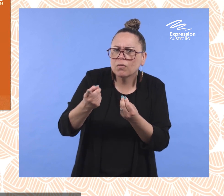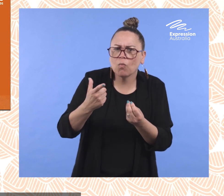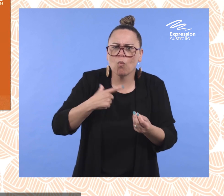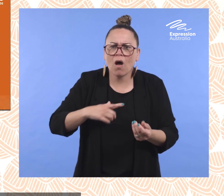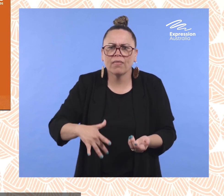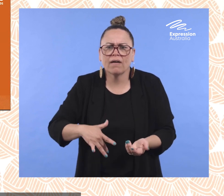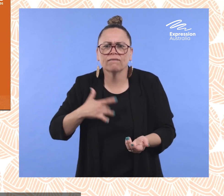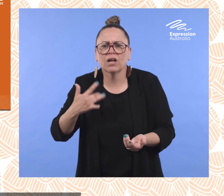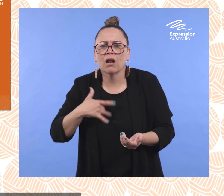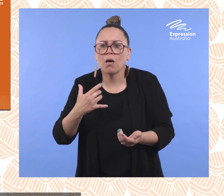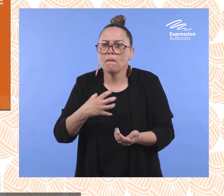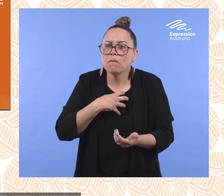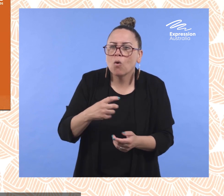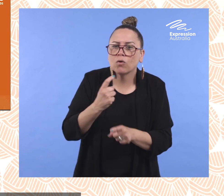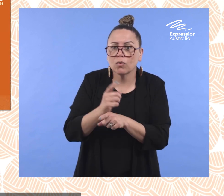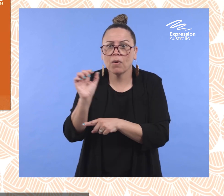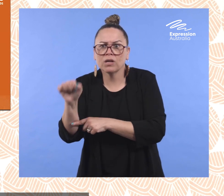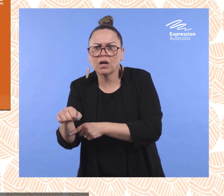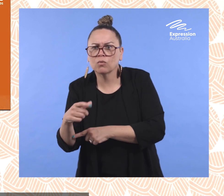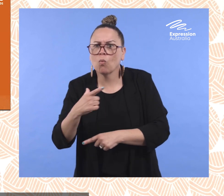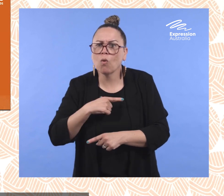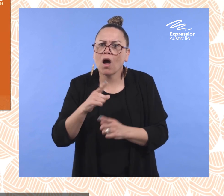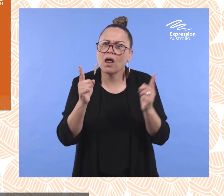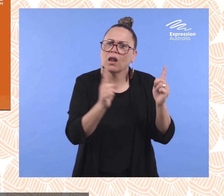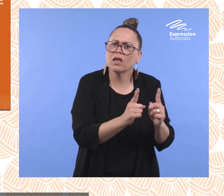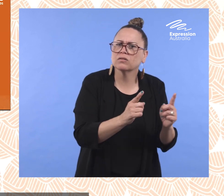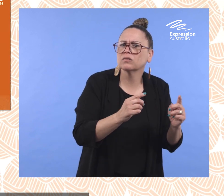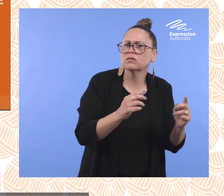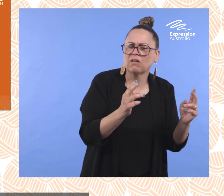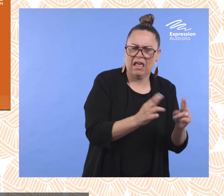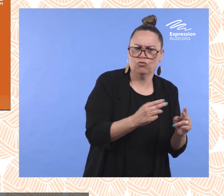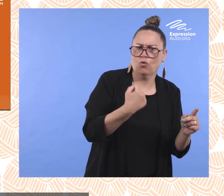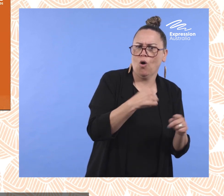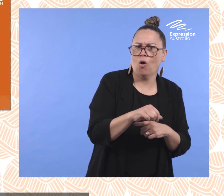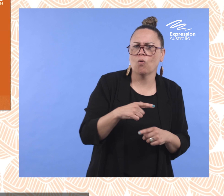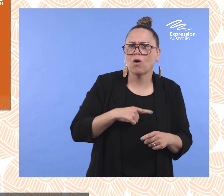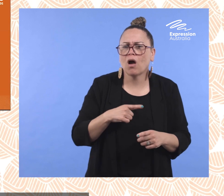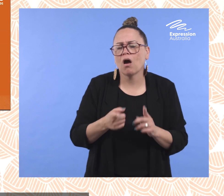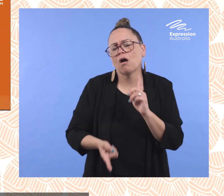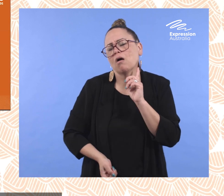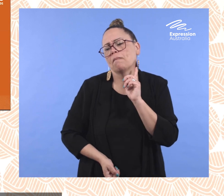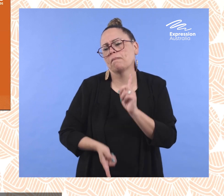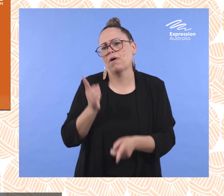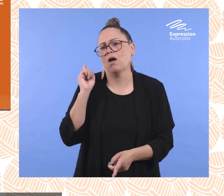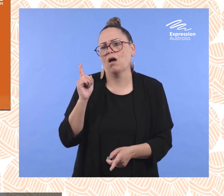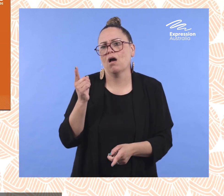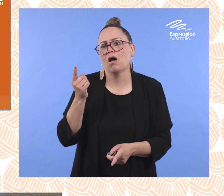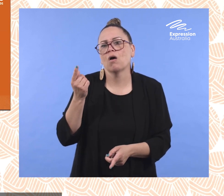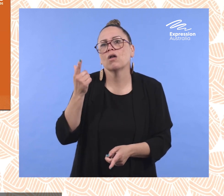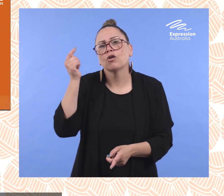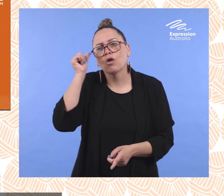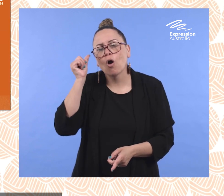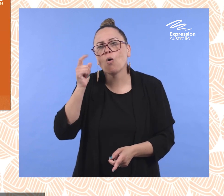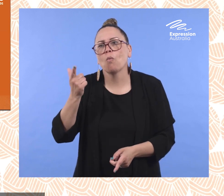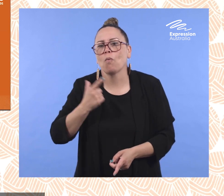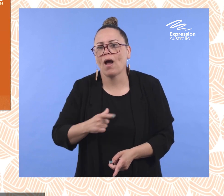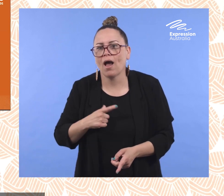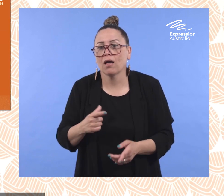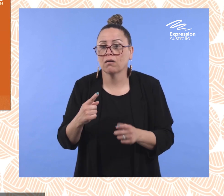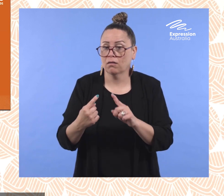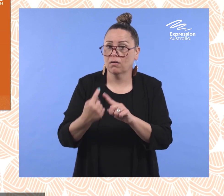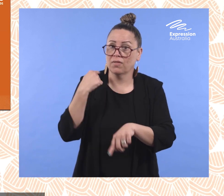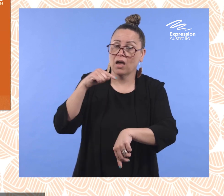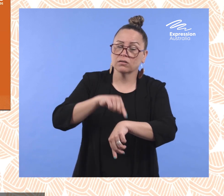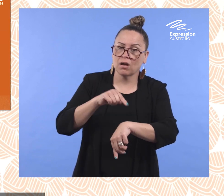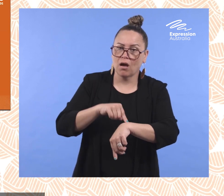know, why they felt that way. And then I realized, I know now what it might have been, was at